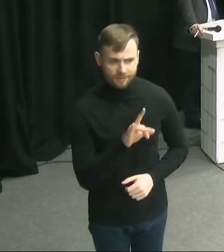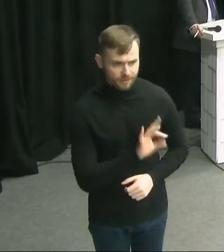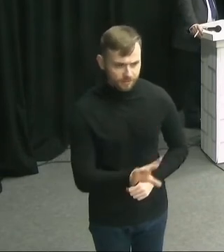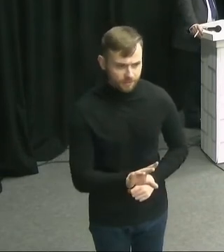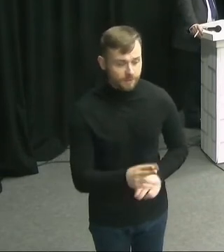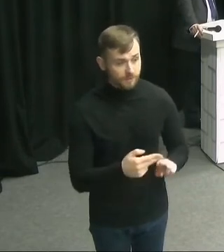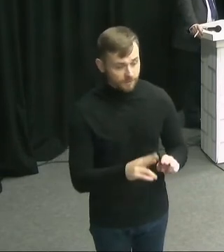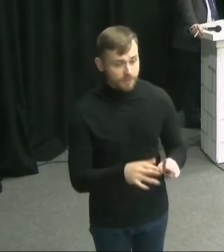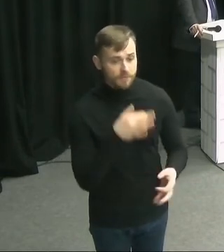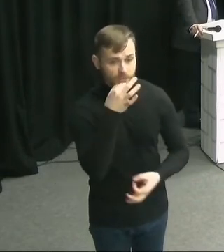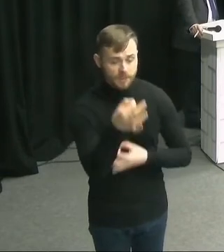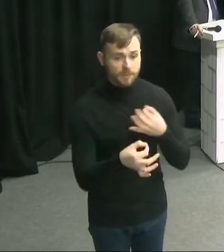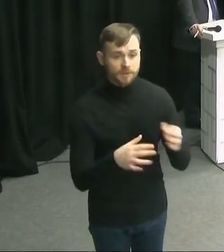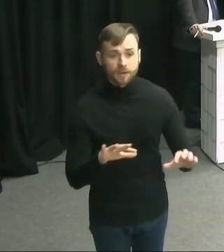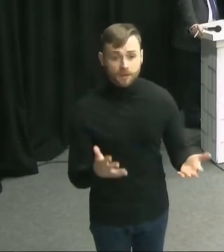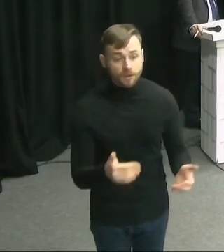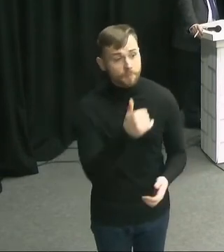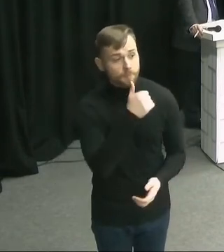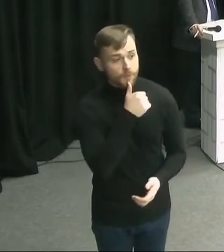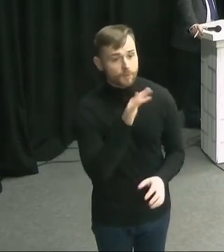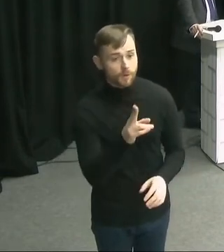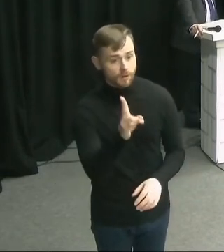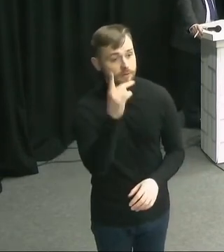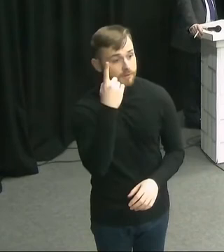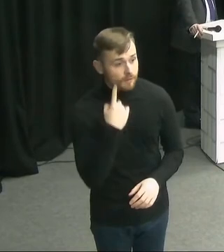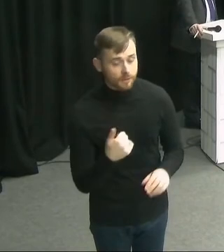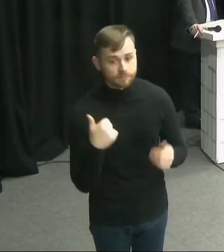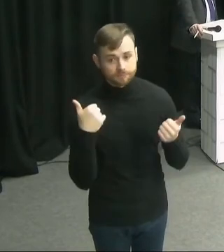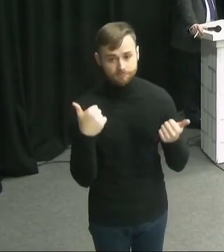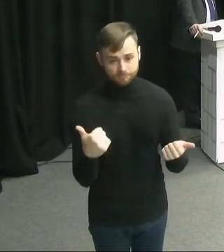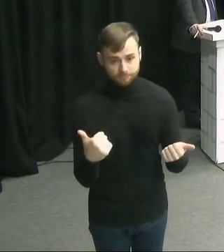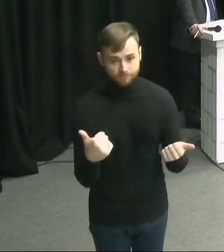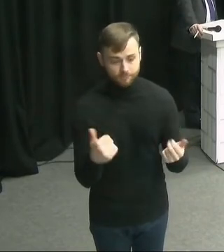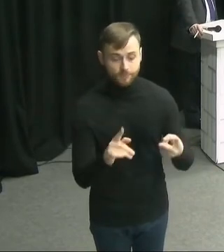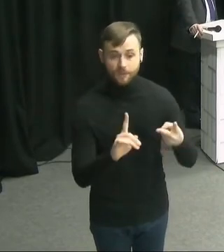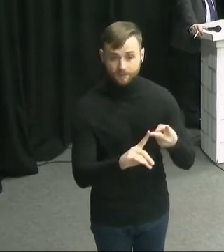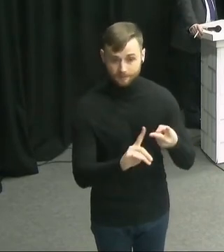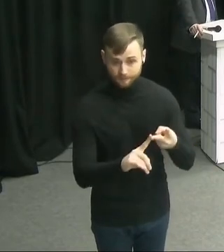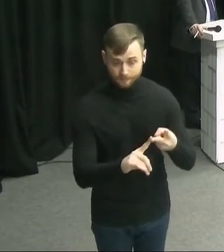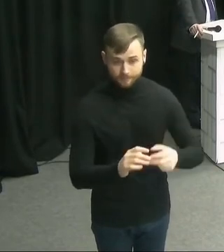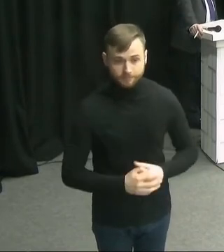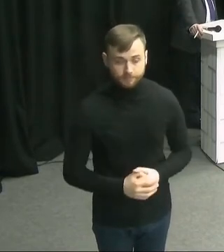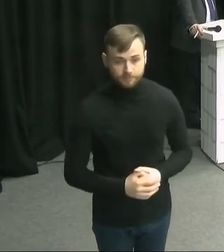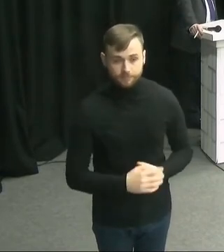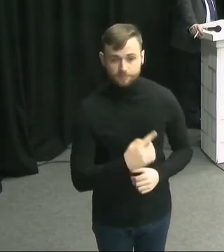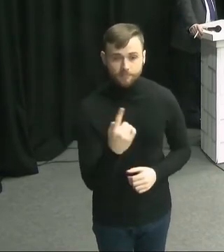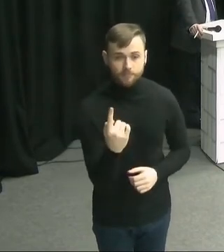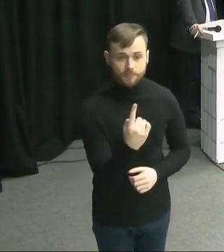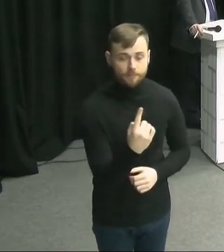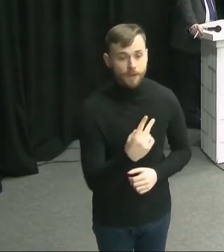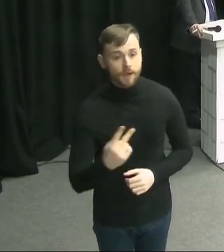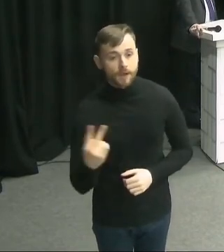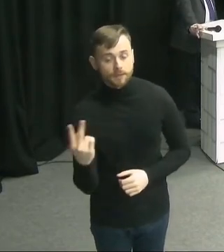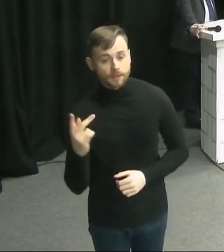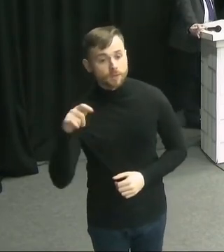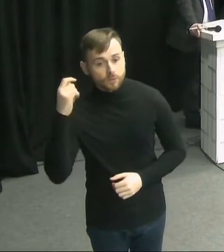to increasing at least twofold these scholarships or other type of support for students of the first